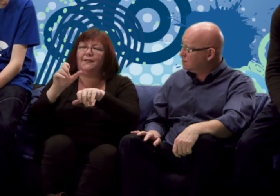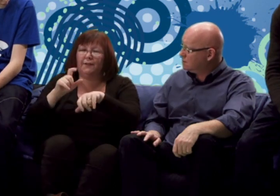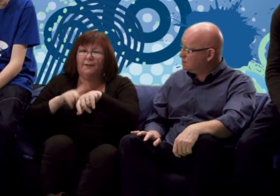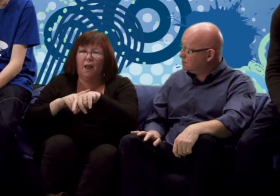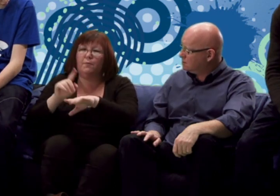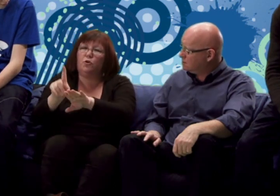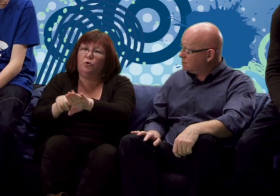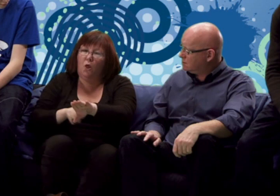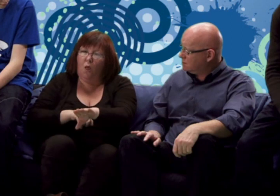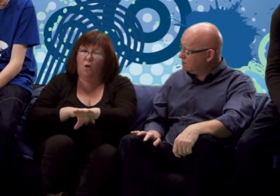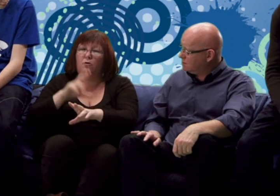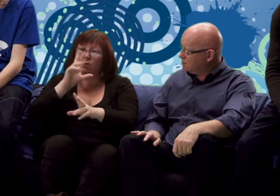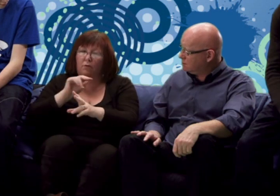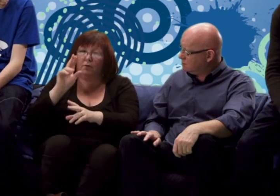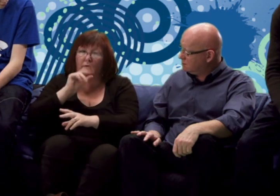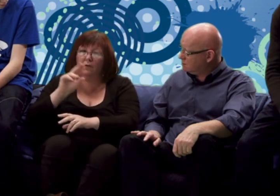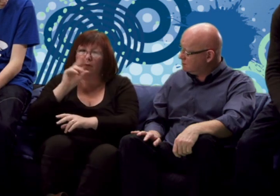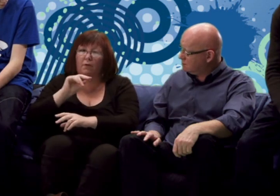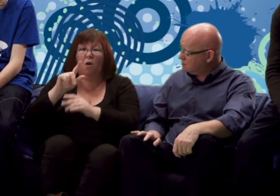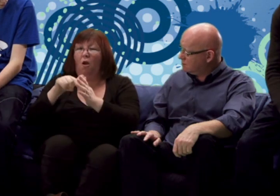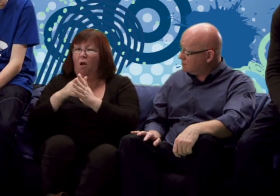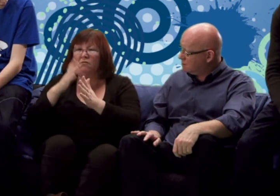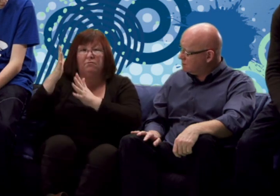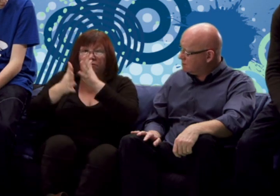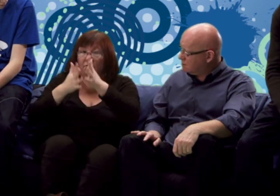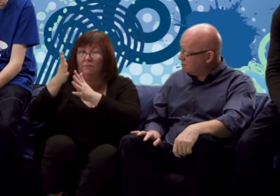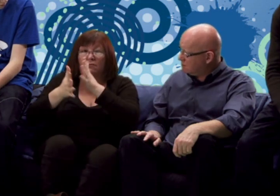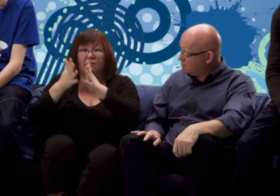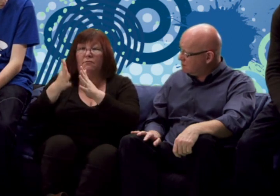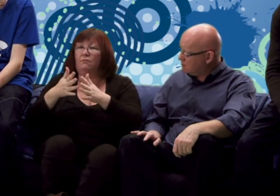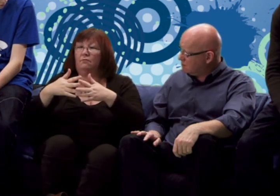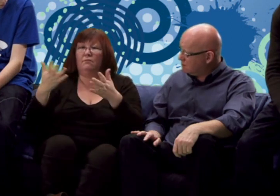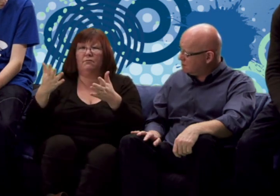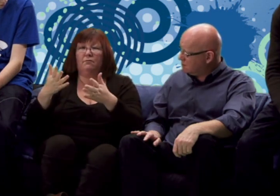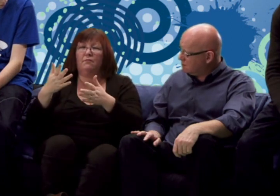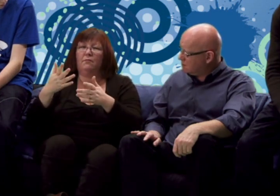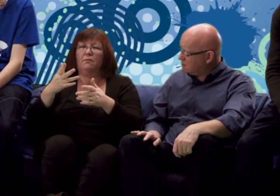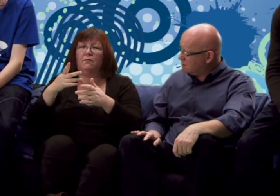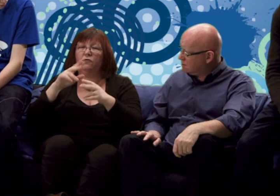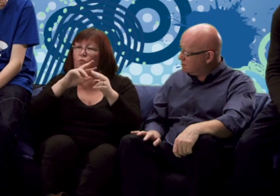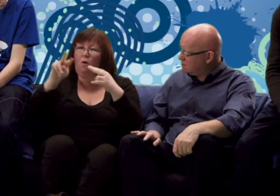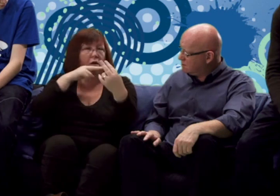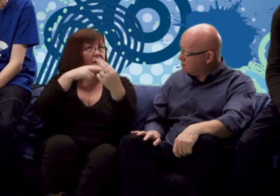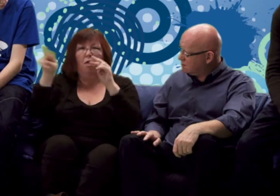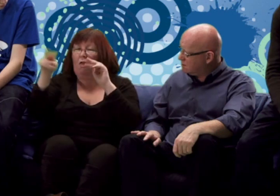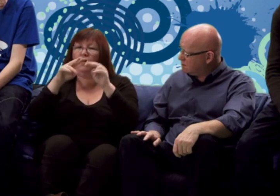take your time with them. Speak slowly or sign to the child. Again, ensuring that the child is looking at